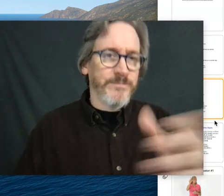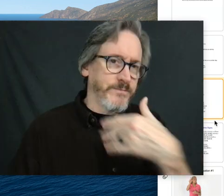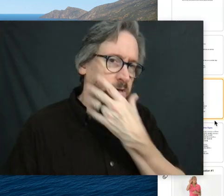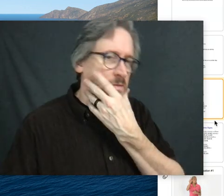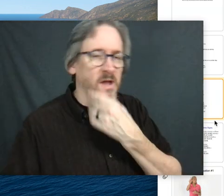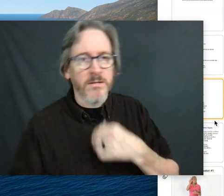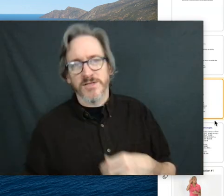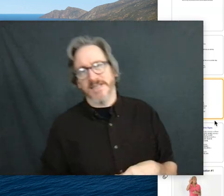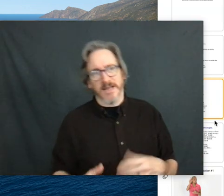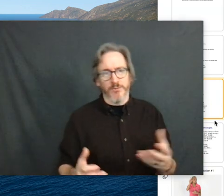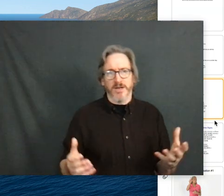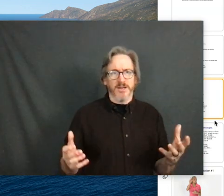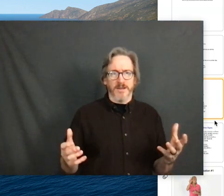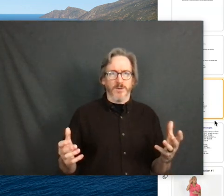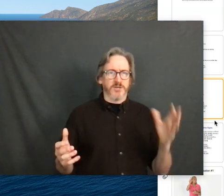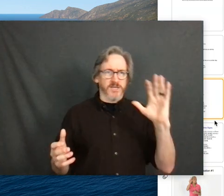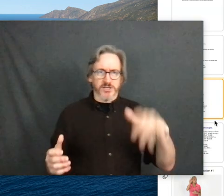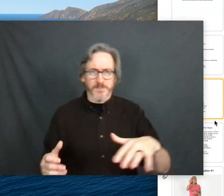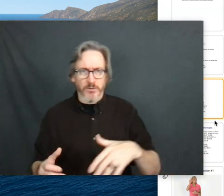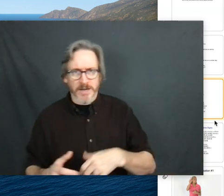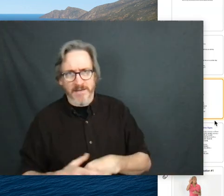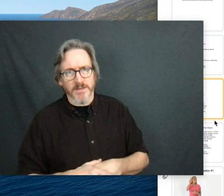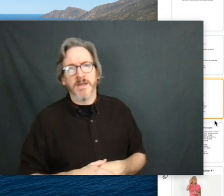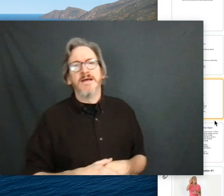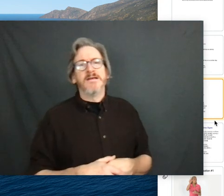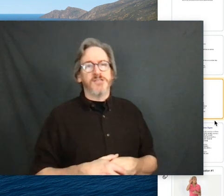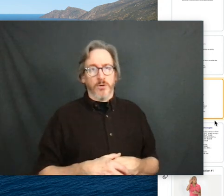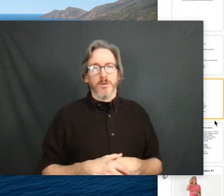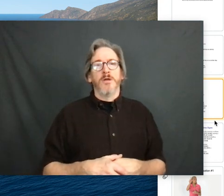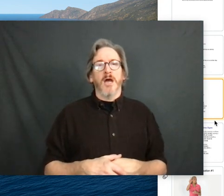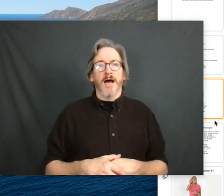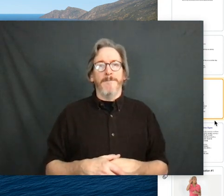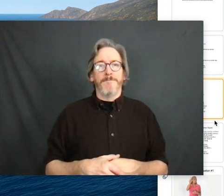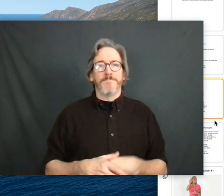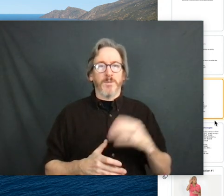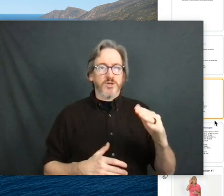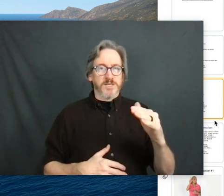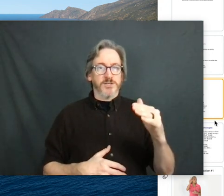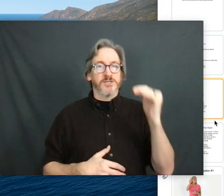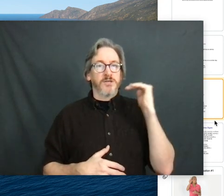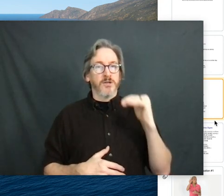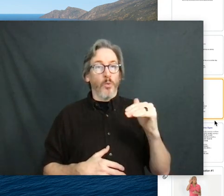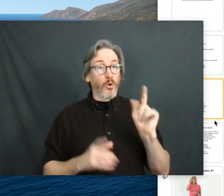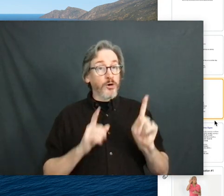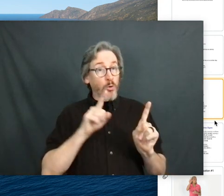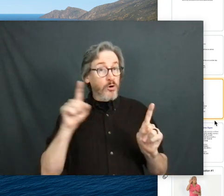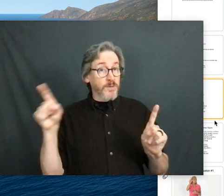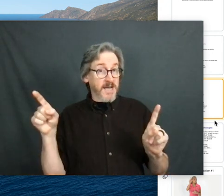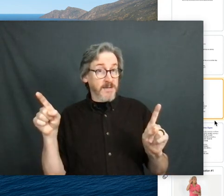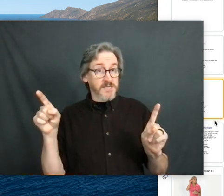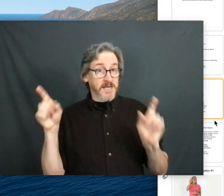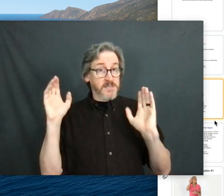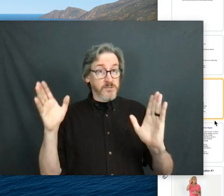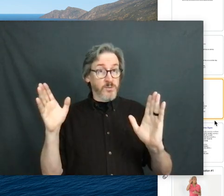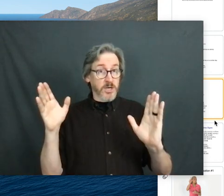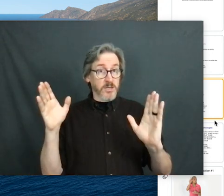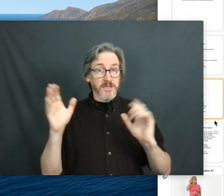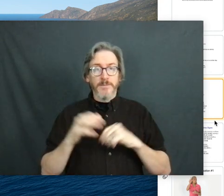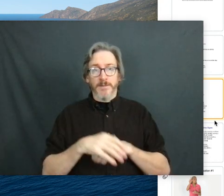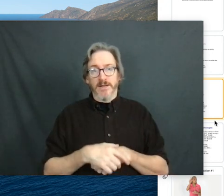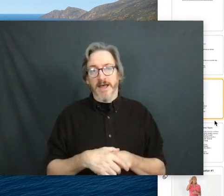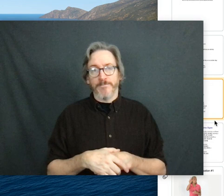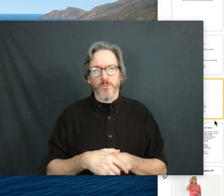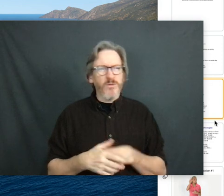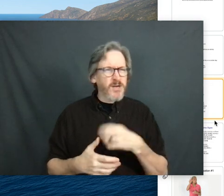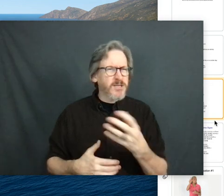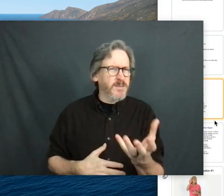I was going to say I could put in the WH questions, but you already have them. So WH questions, word order with time signs. We'll talk a little